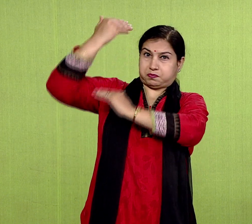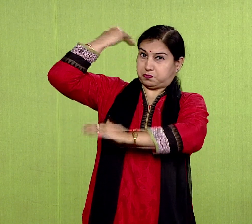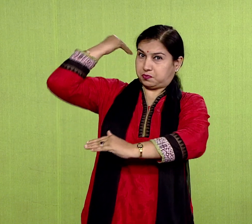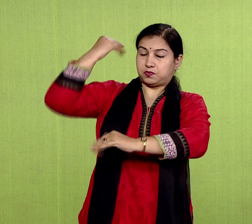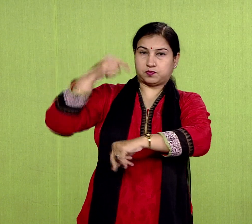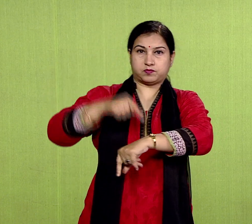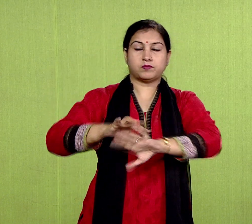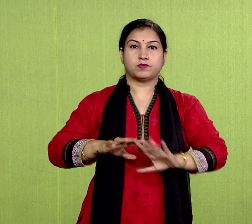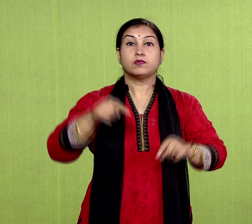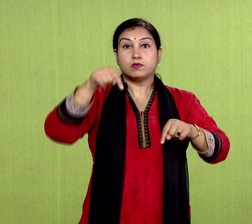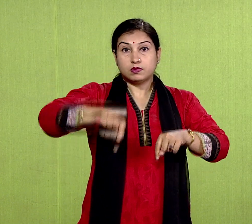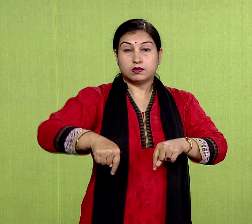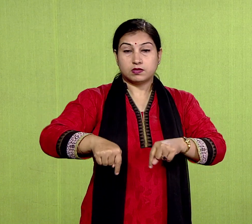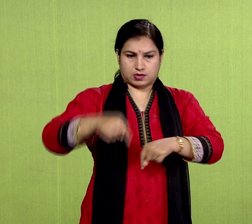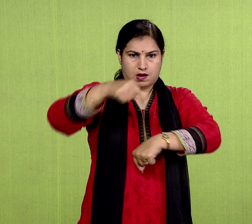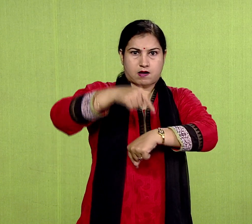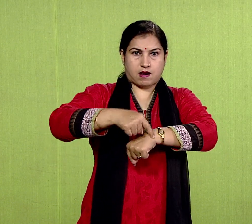It is divided into two parts.